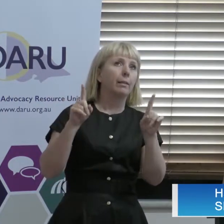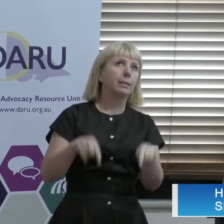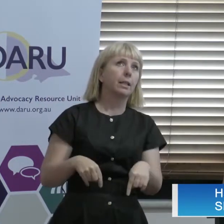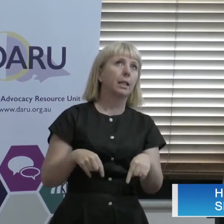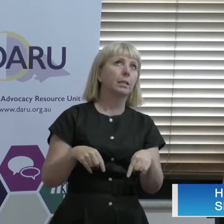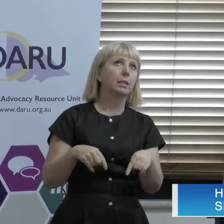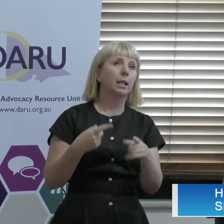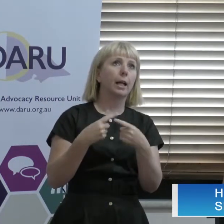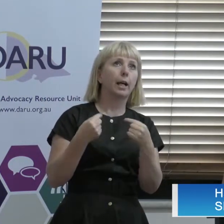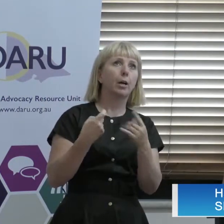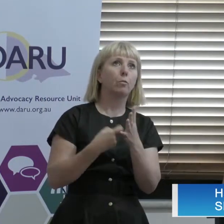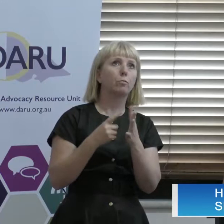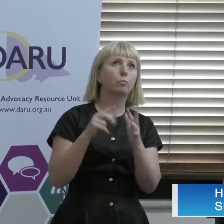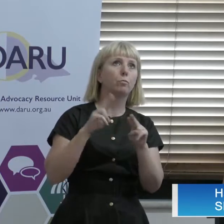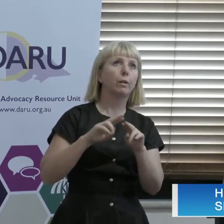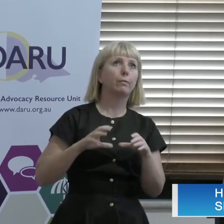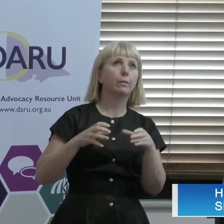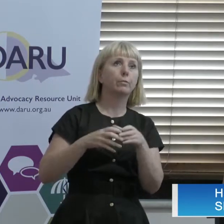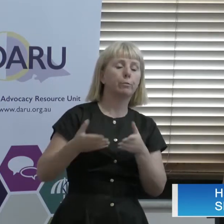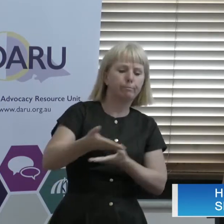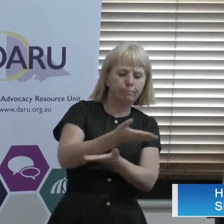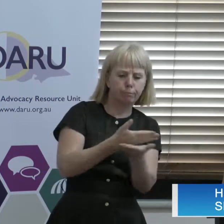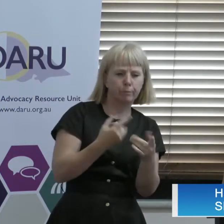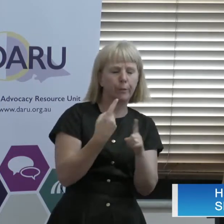the reference group did discuss right from the outset whether